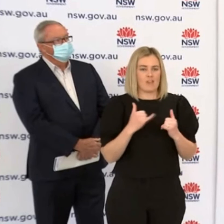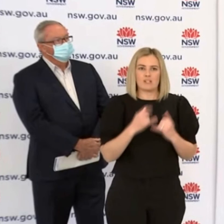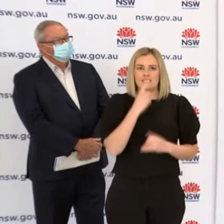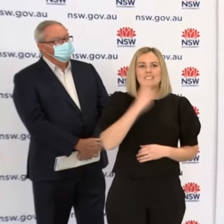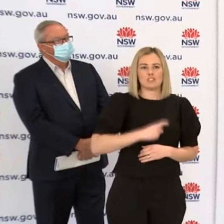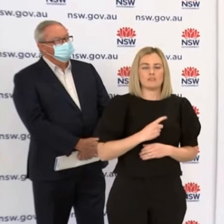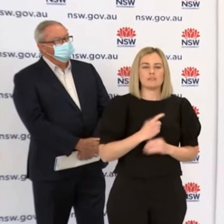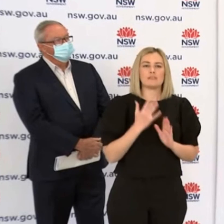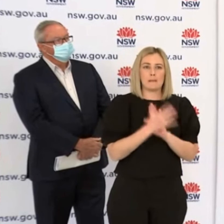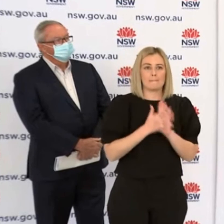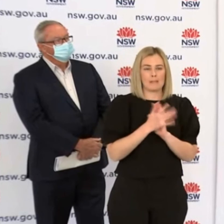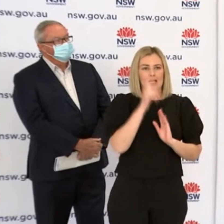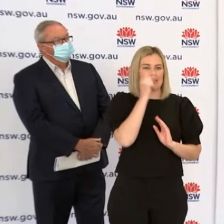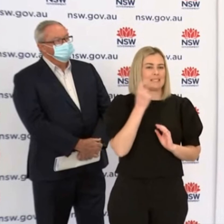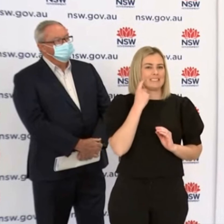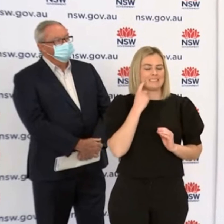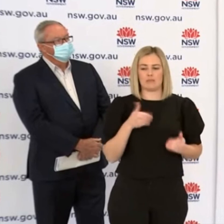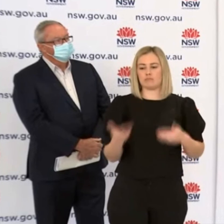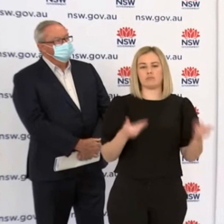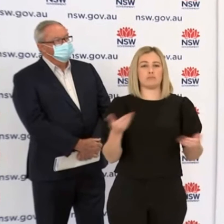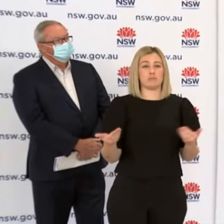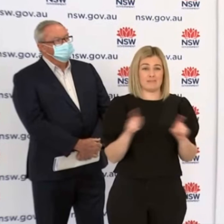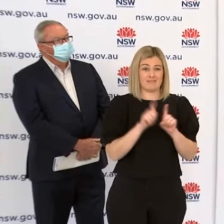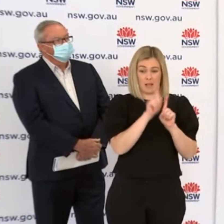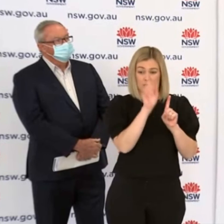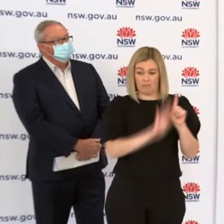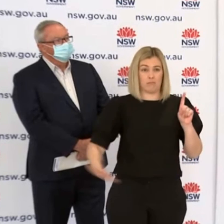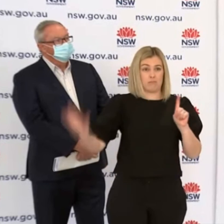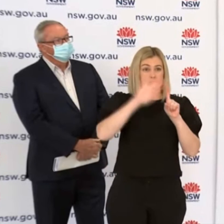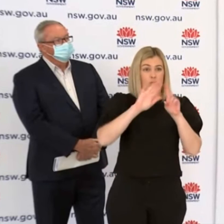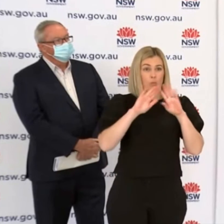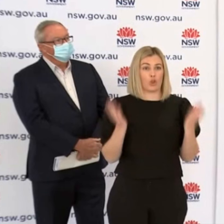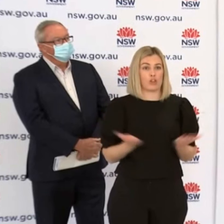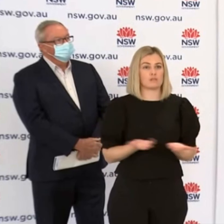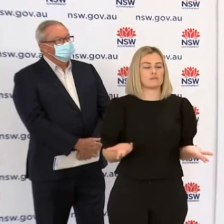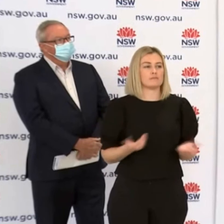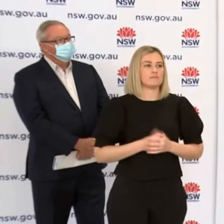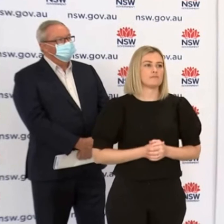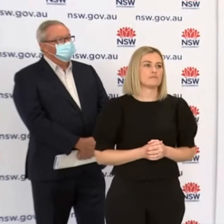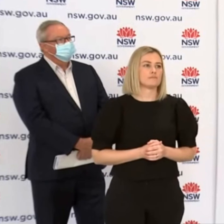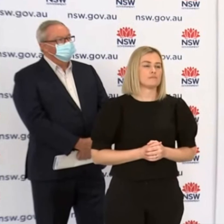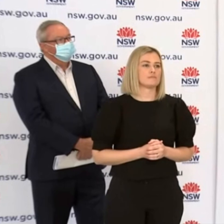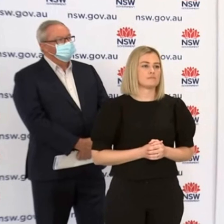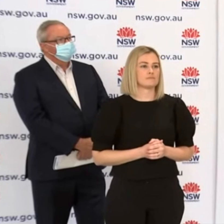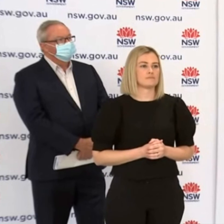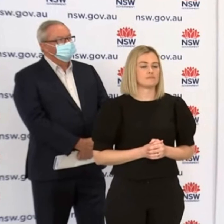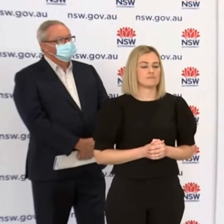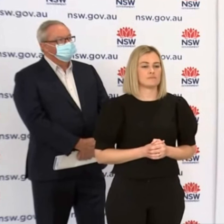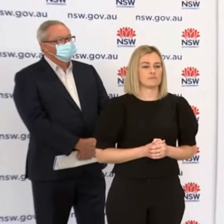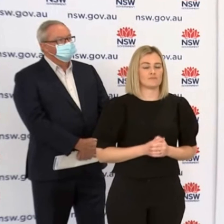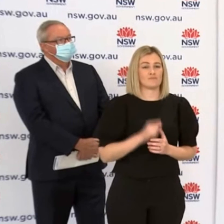ability to transmit across the globe, including in Australia, and it also seems to be